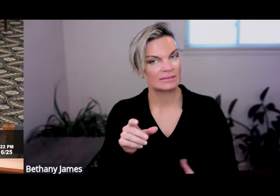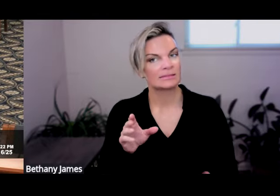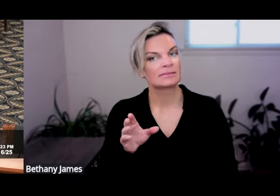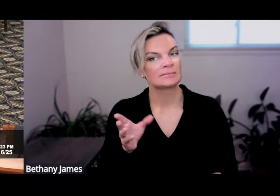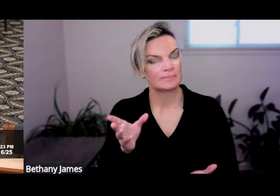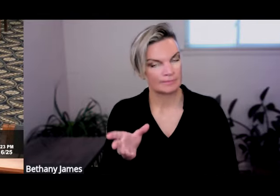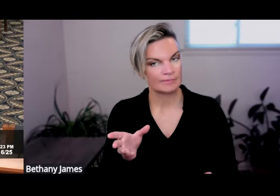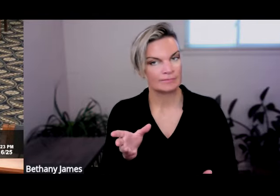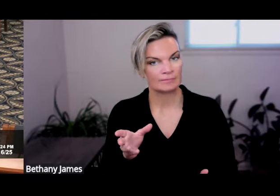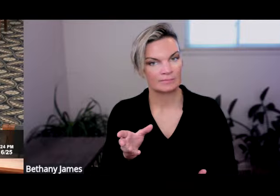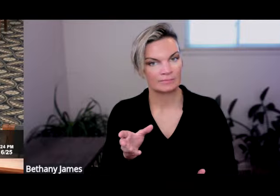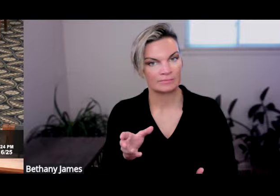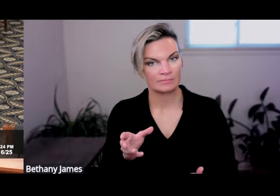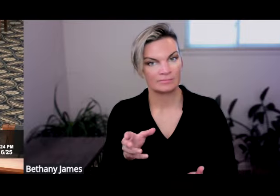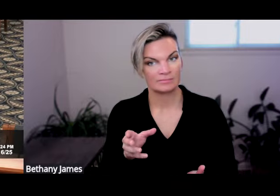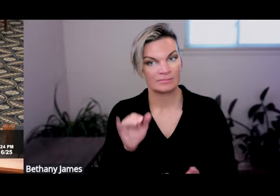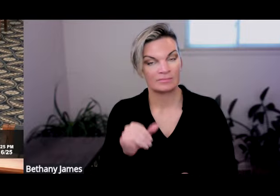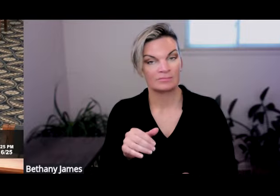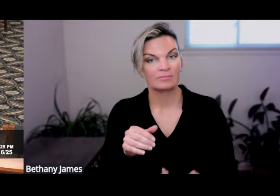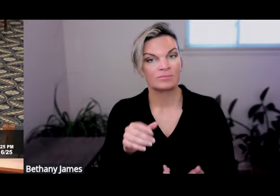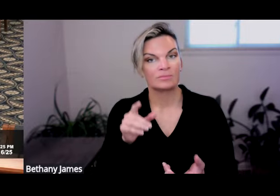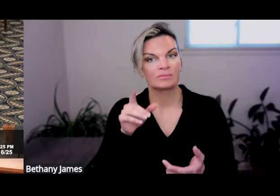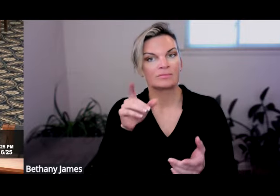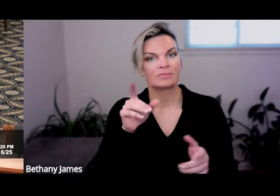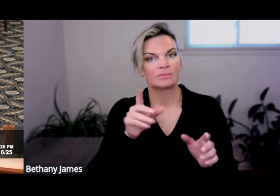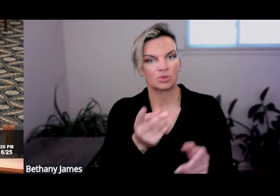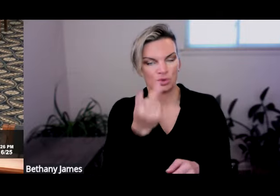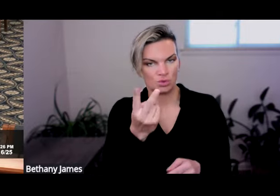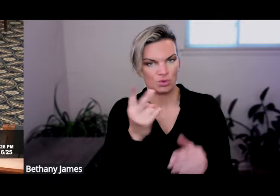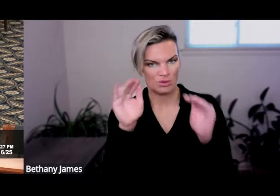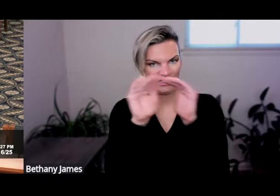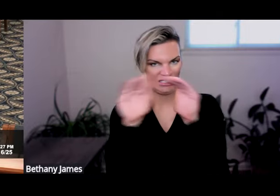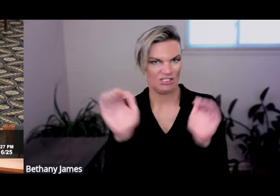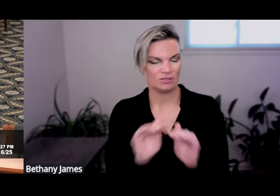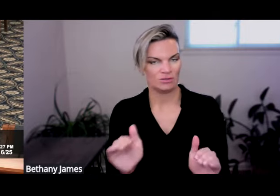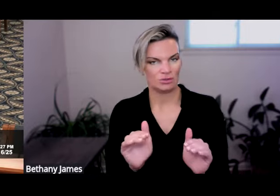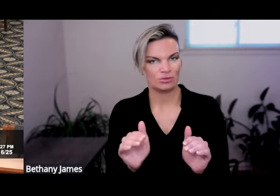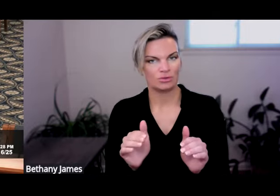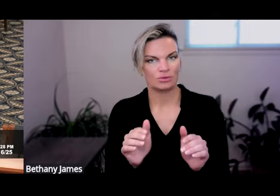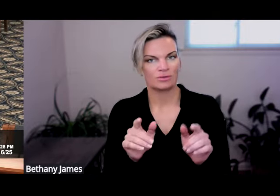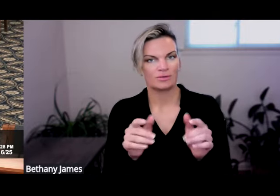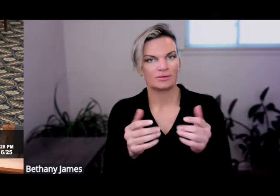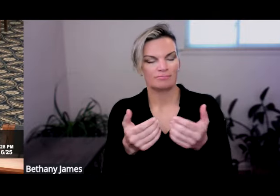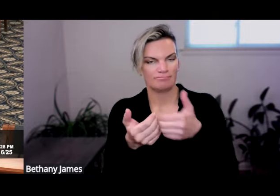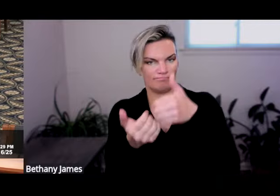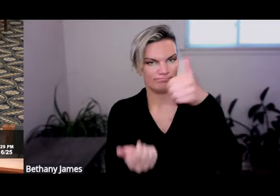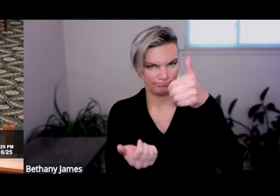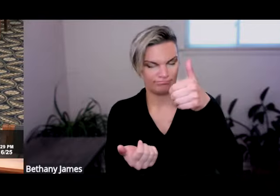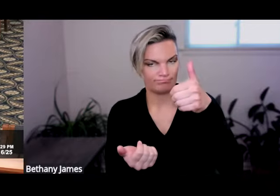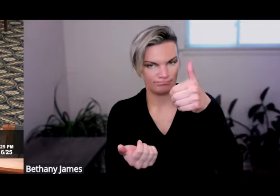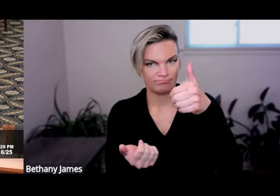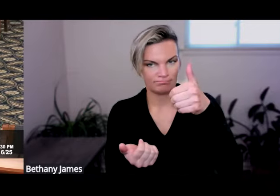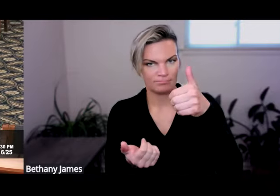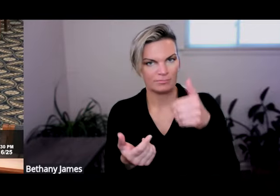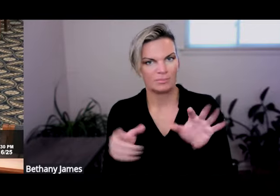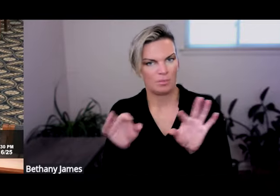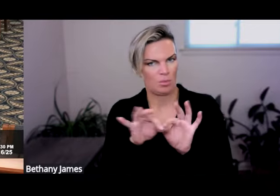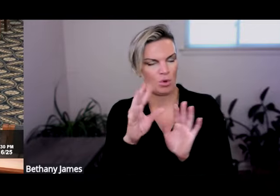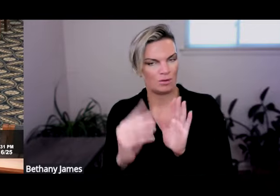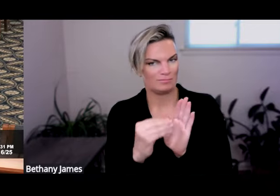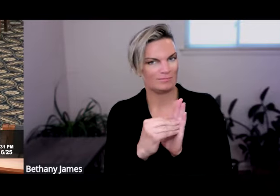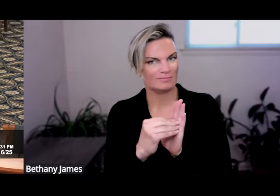including this two-tier voting system. And the problem that this petition puts into the Constitution